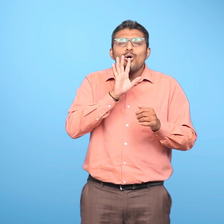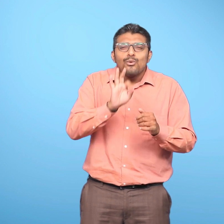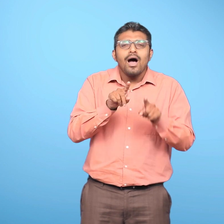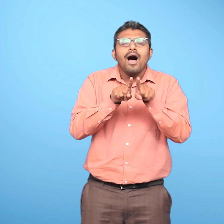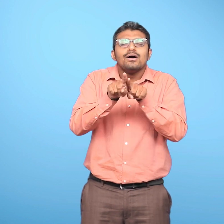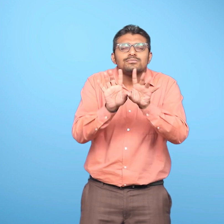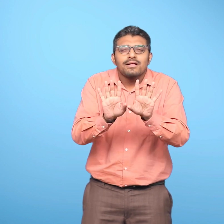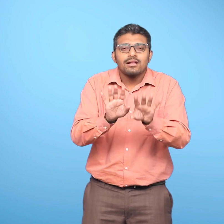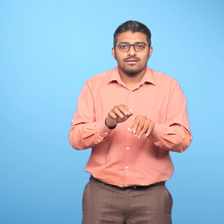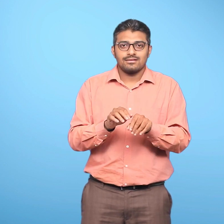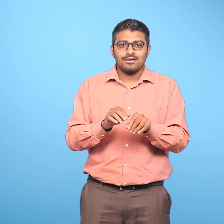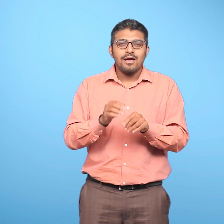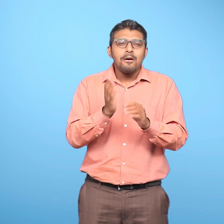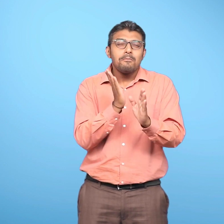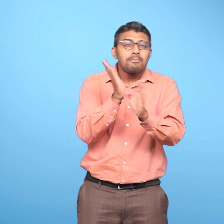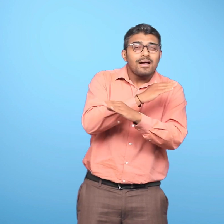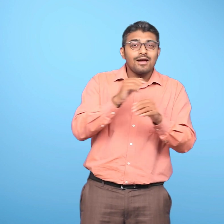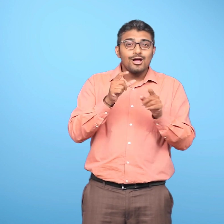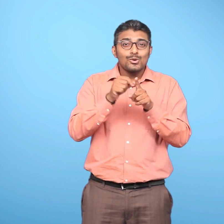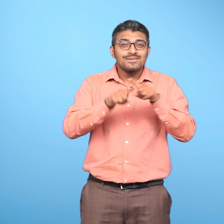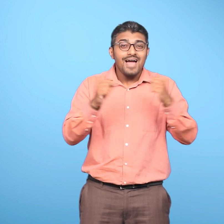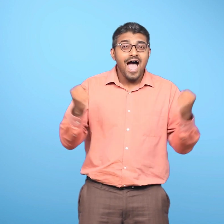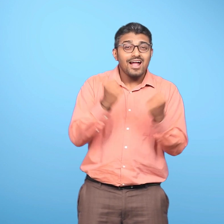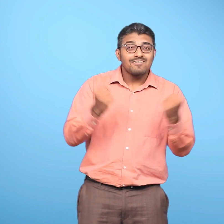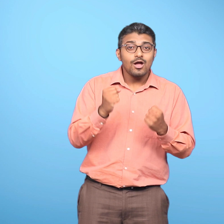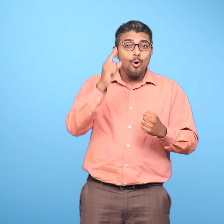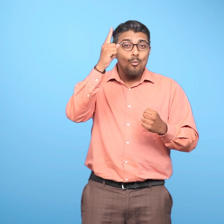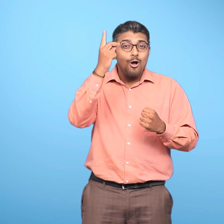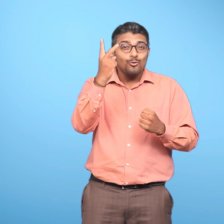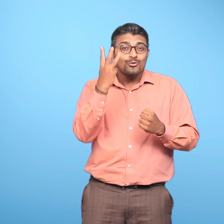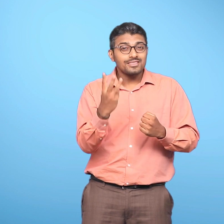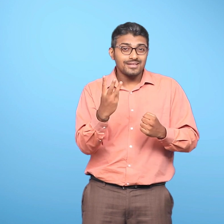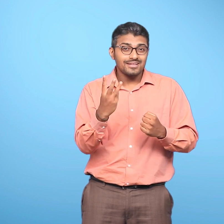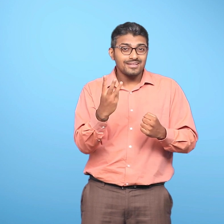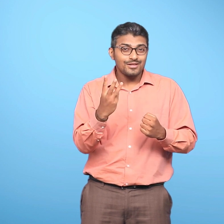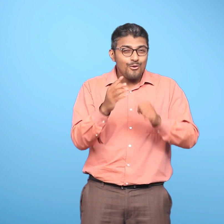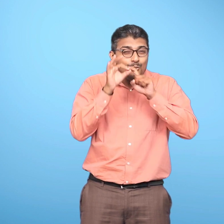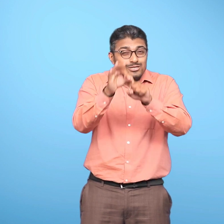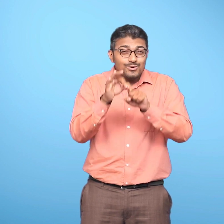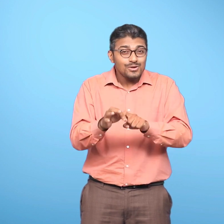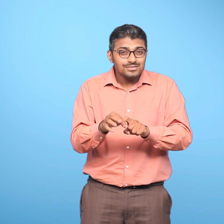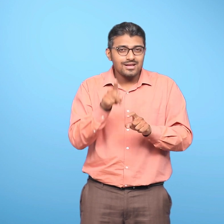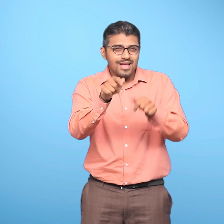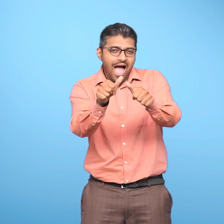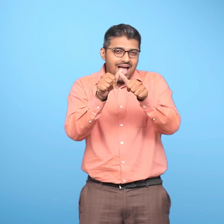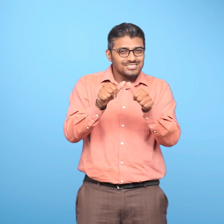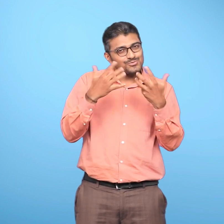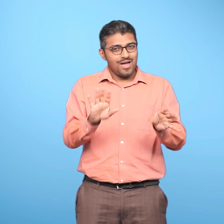Suppose you are asked the same three questions which you answered after Activity 3. What would your answers